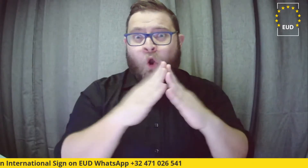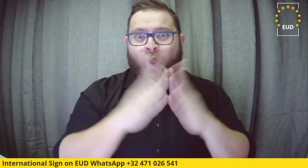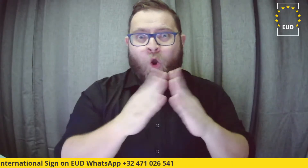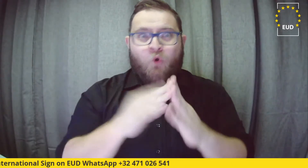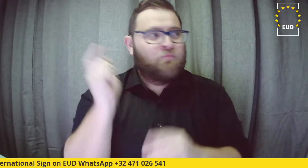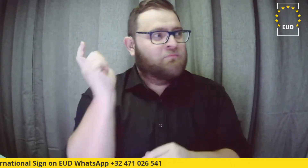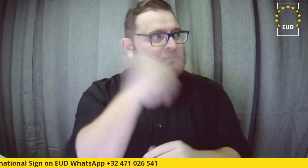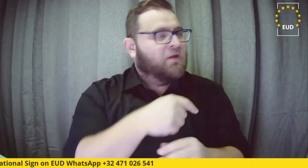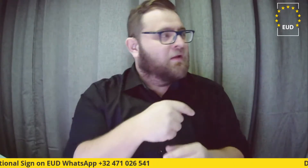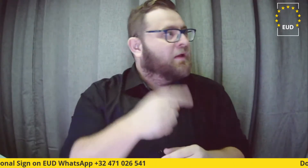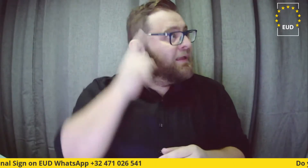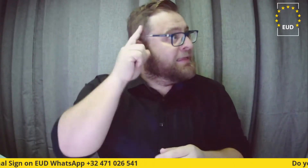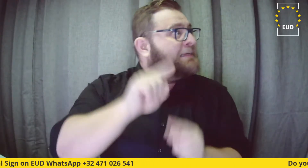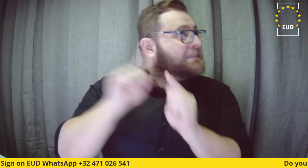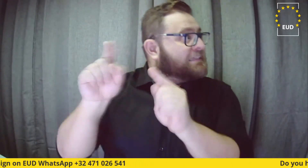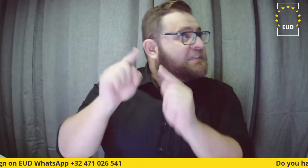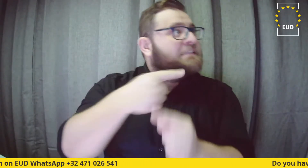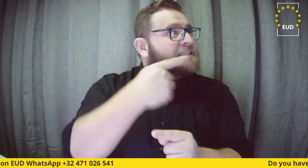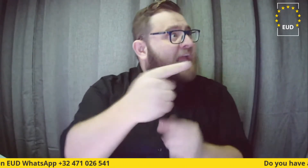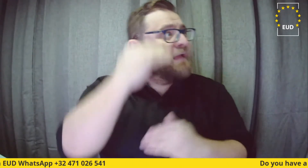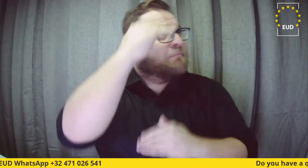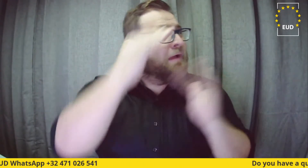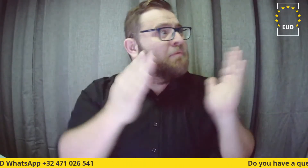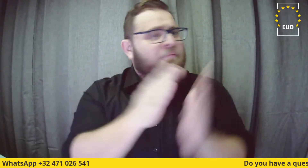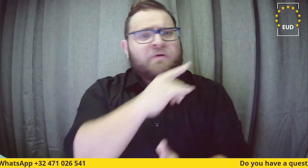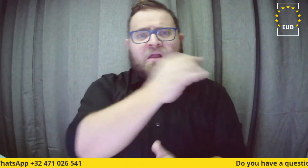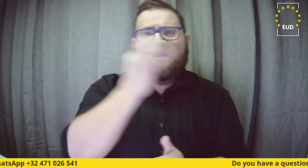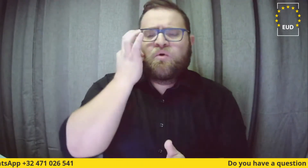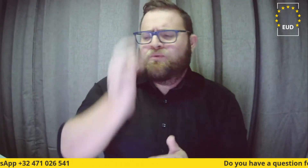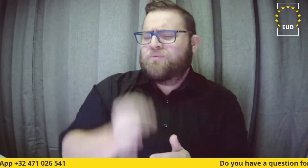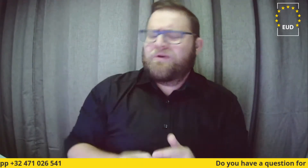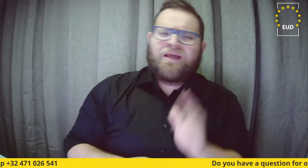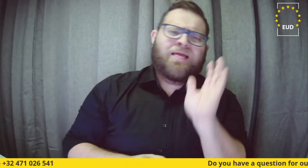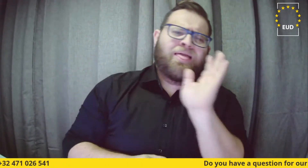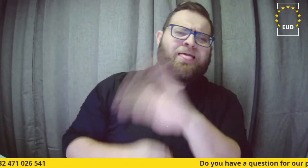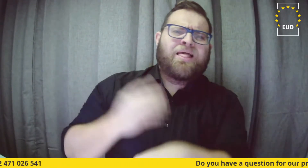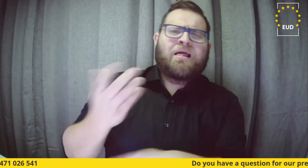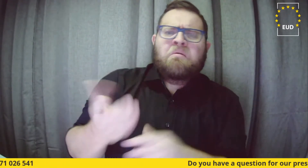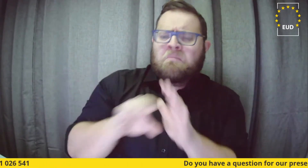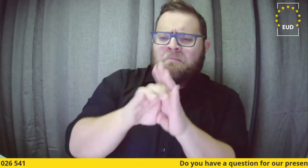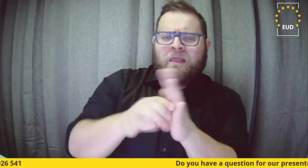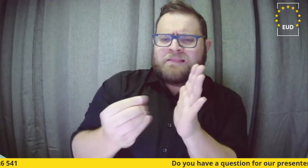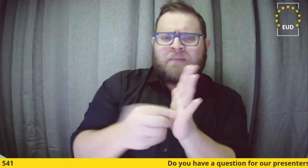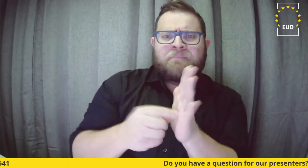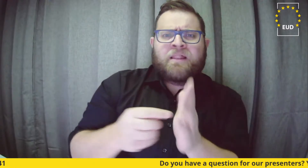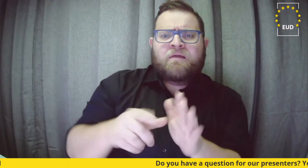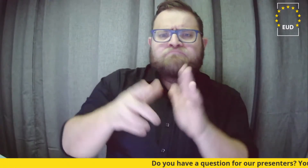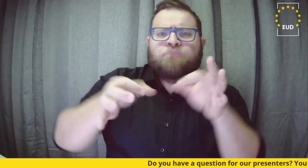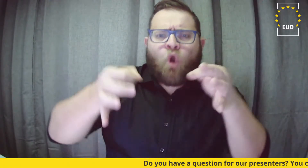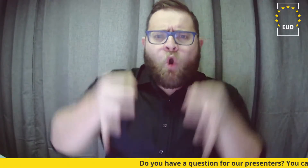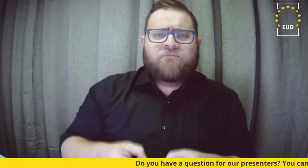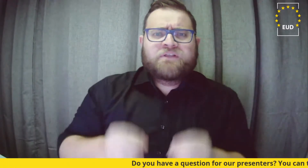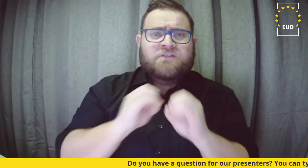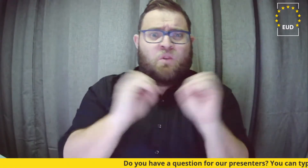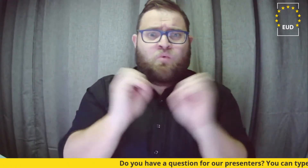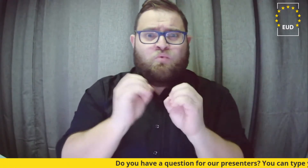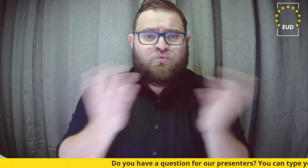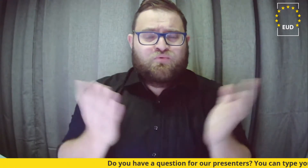Because what I often see is that deaf people go to conferences, get very inspired, go